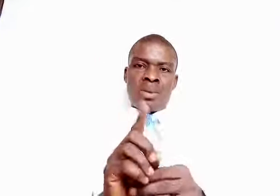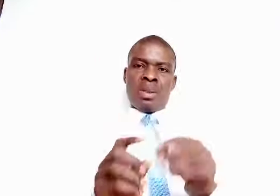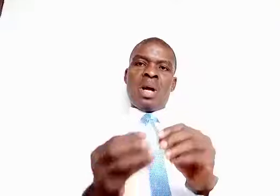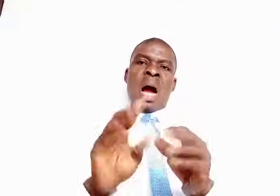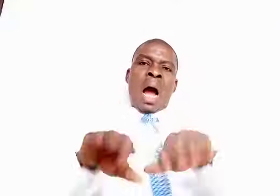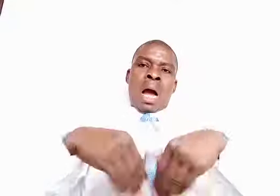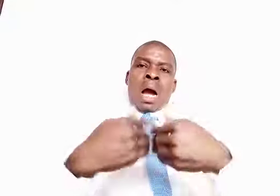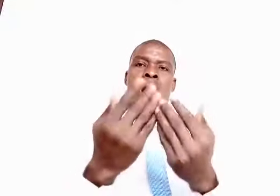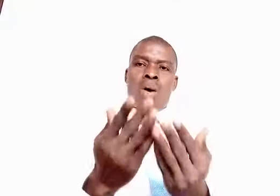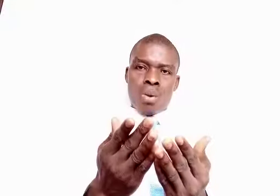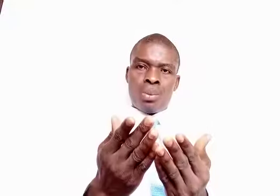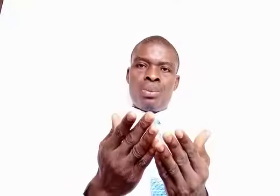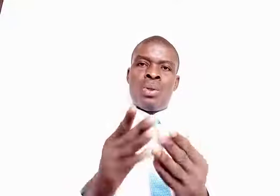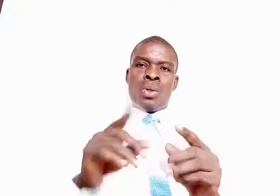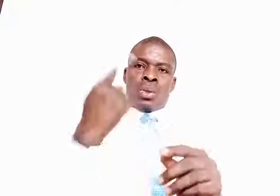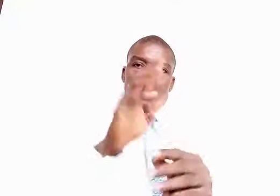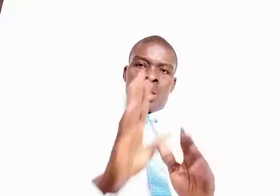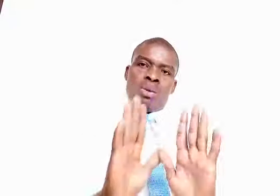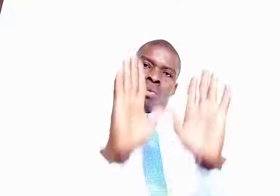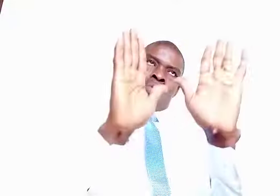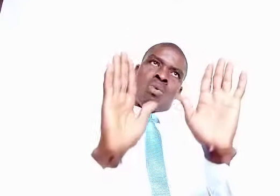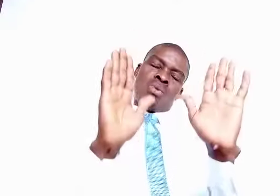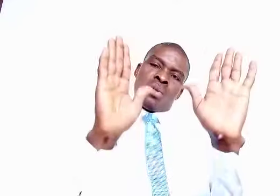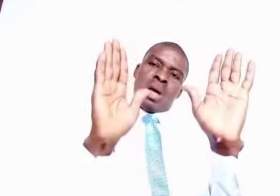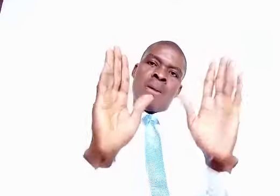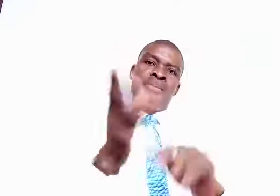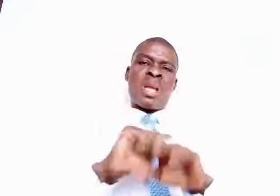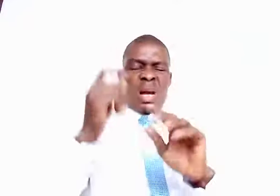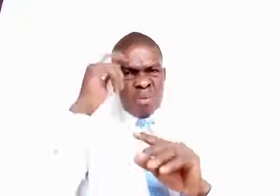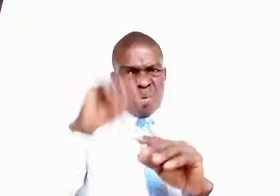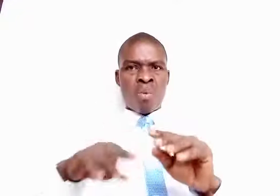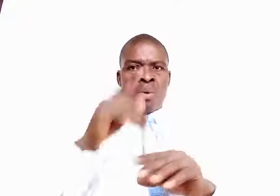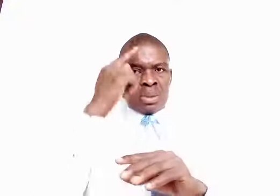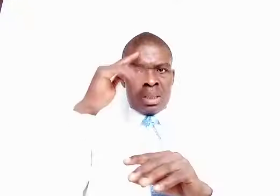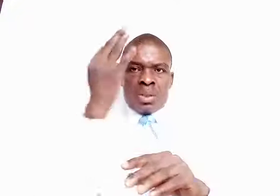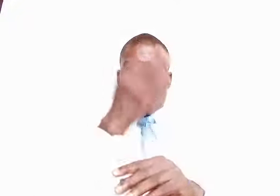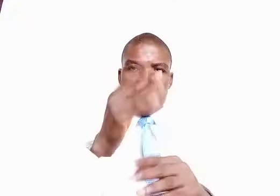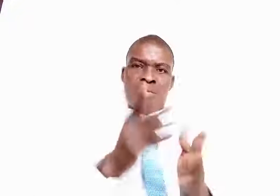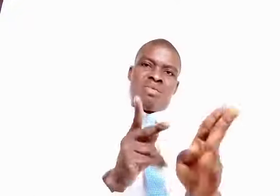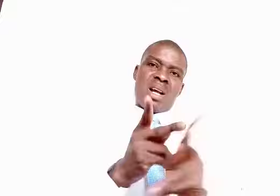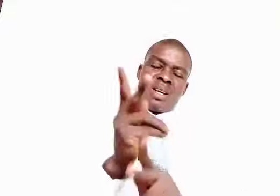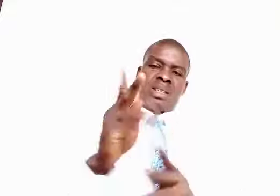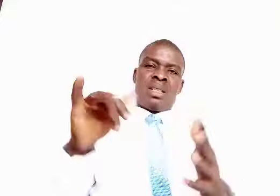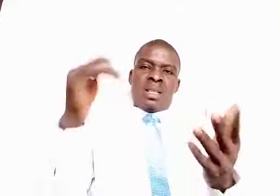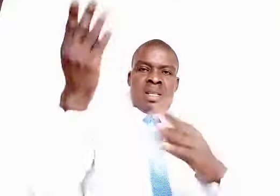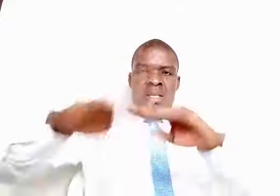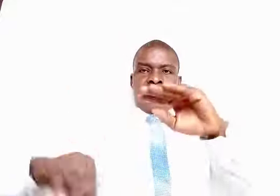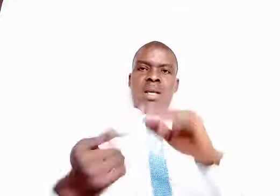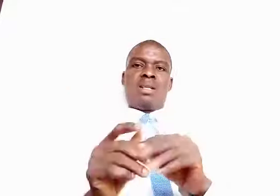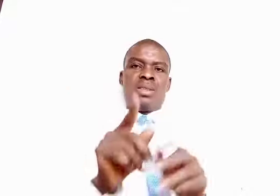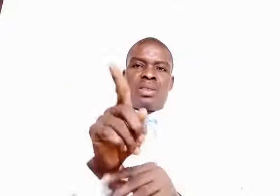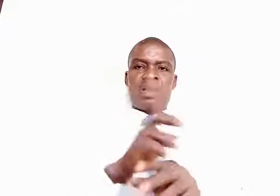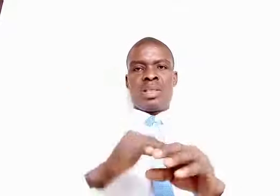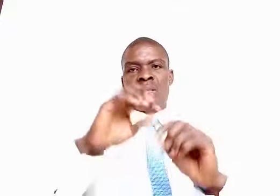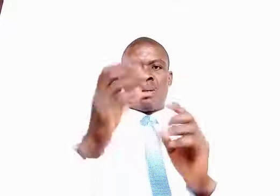how the wanderer has no more sense of direction than does a cloud driven by the winds.